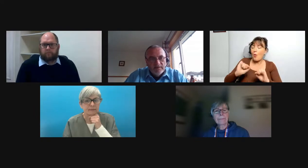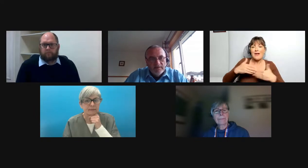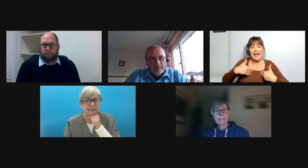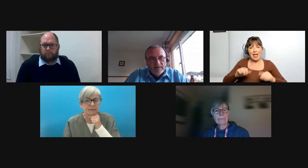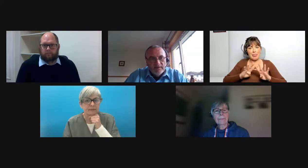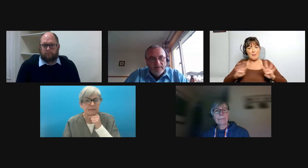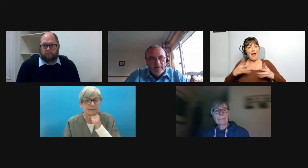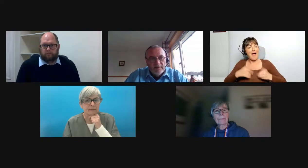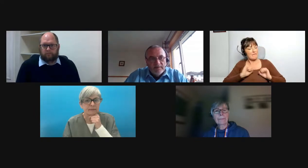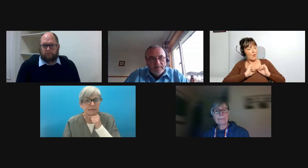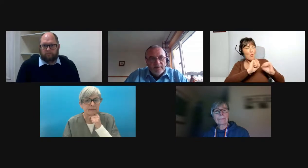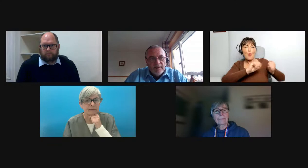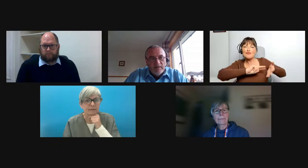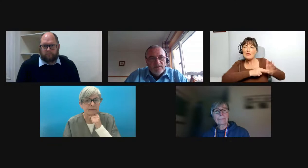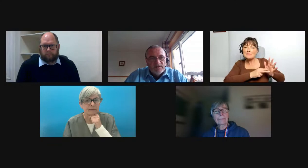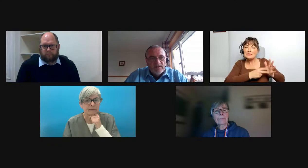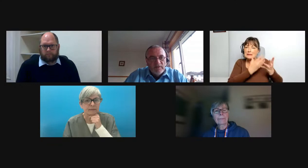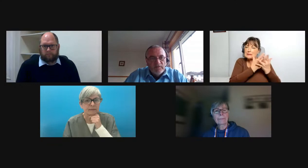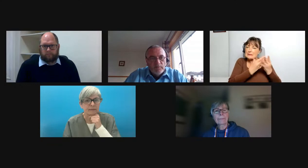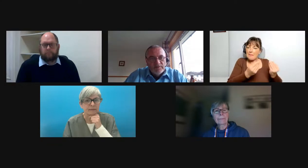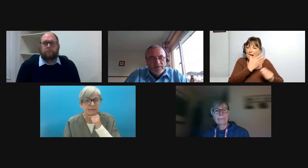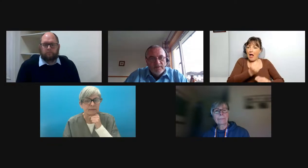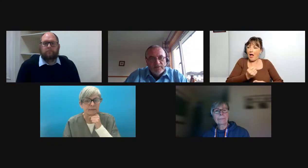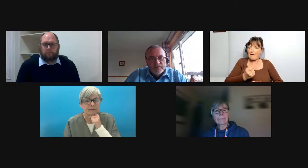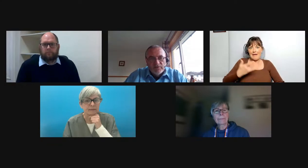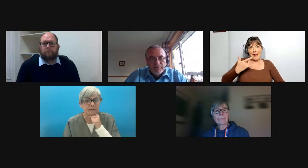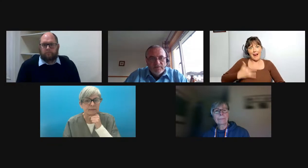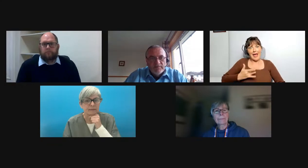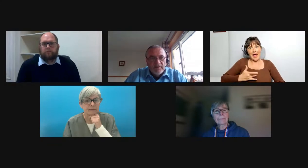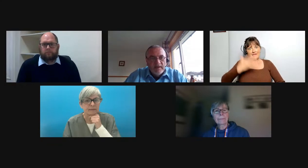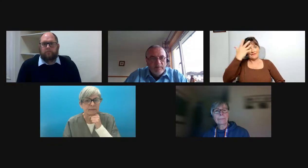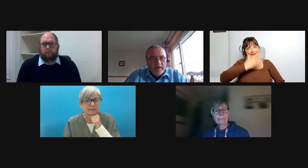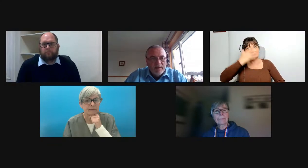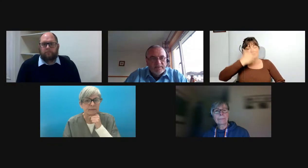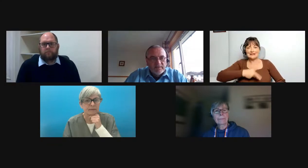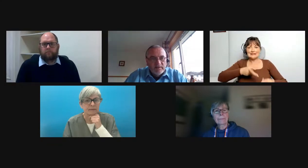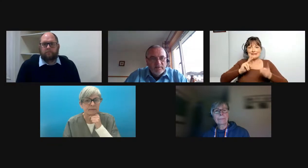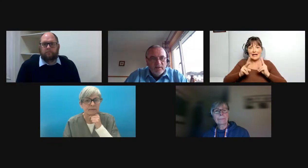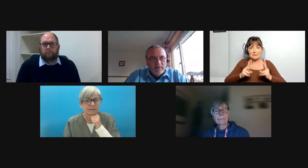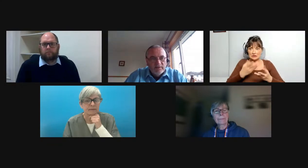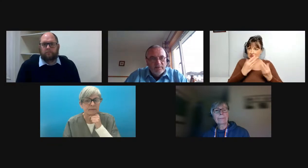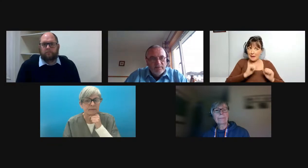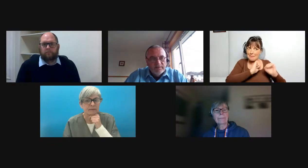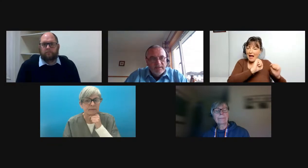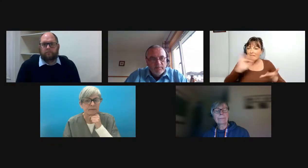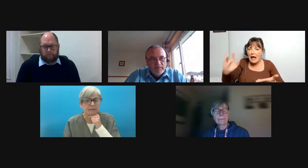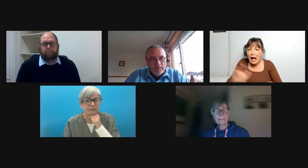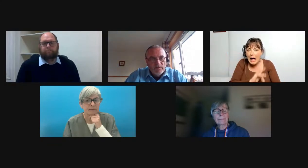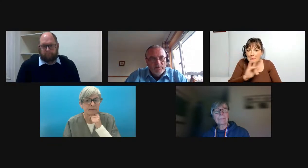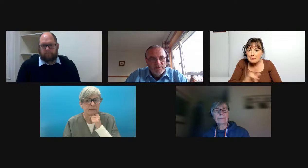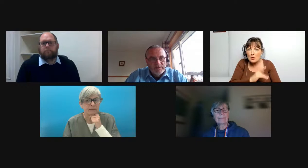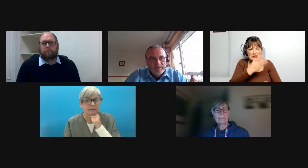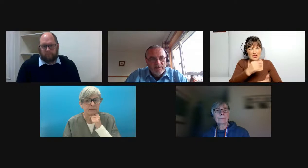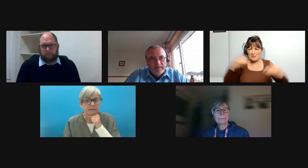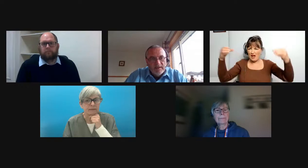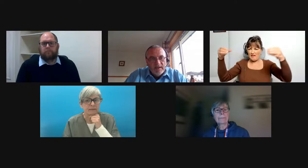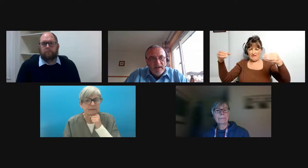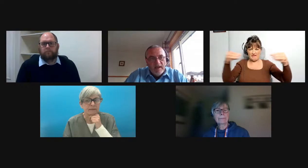there. I know that some health boards are introducing iPads and other tablet